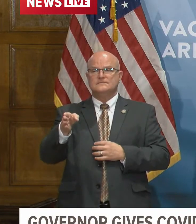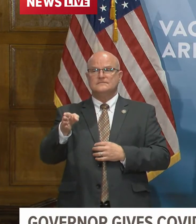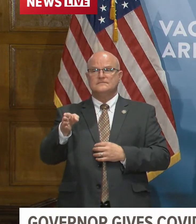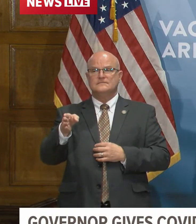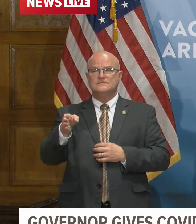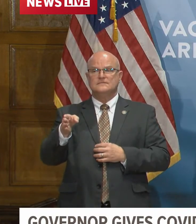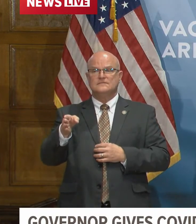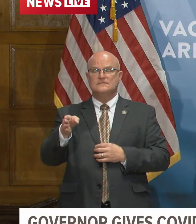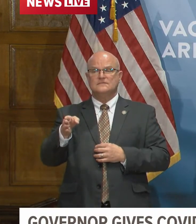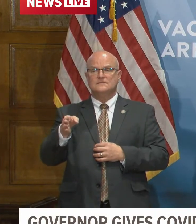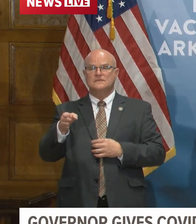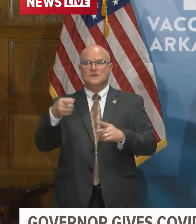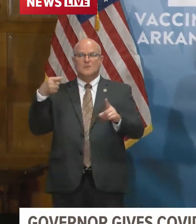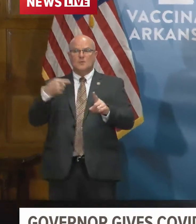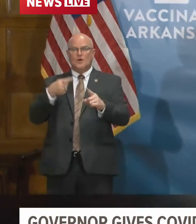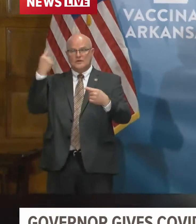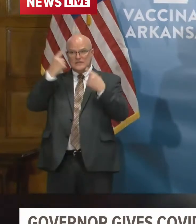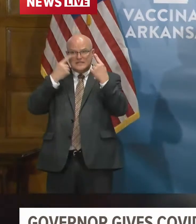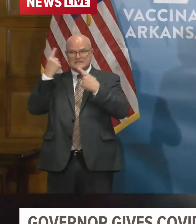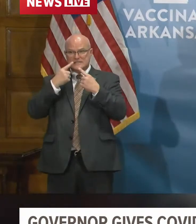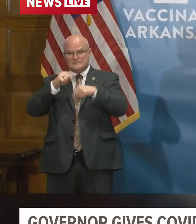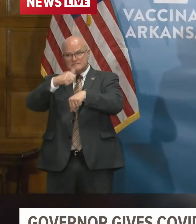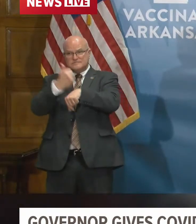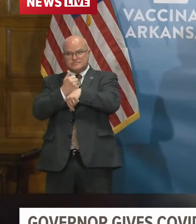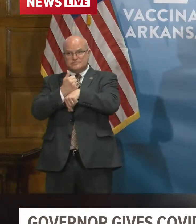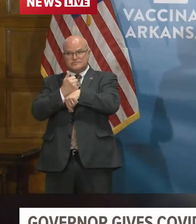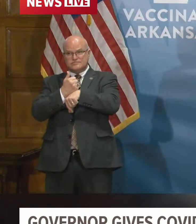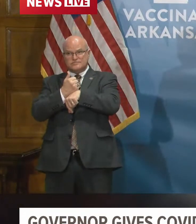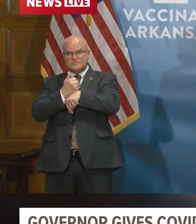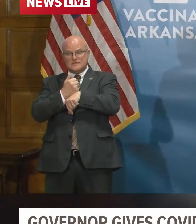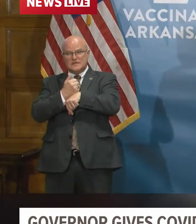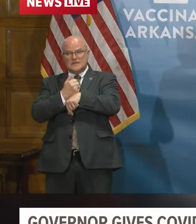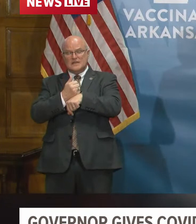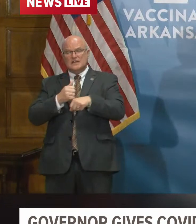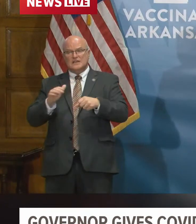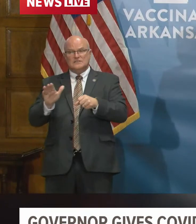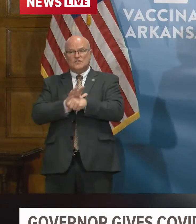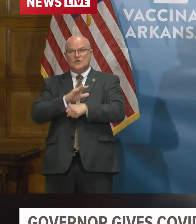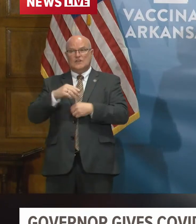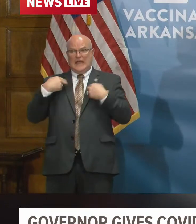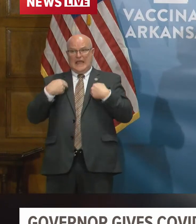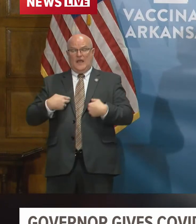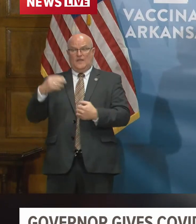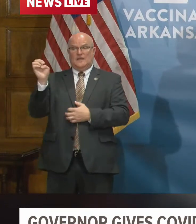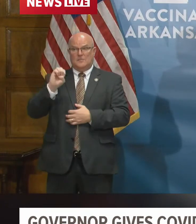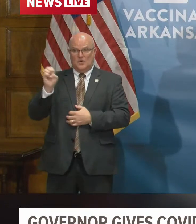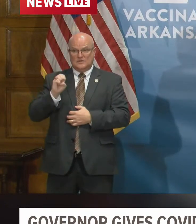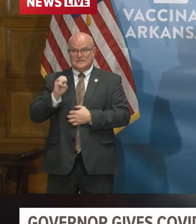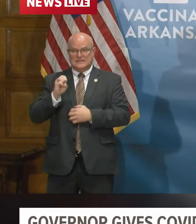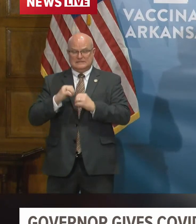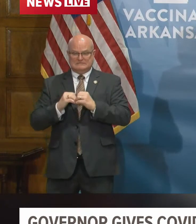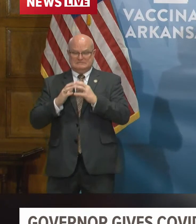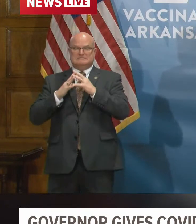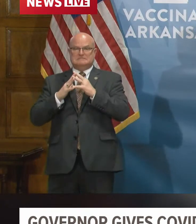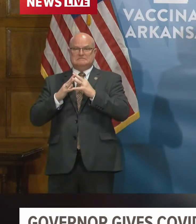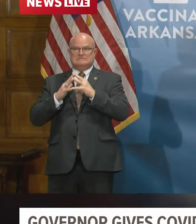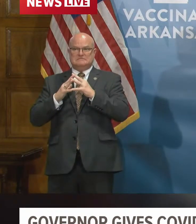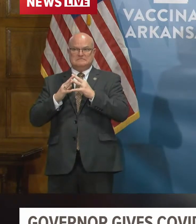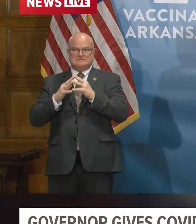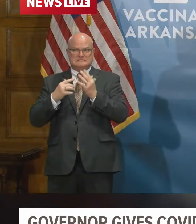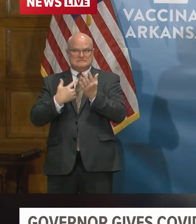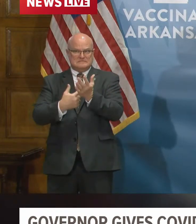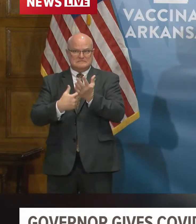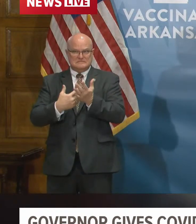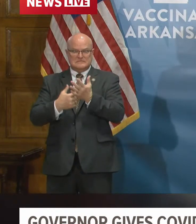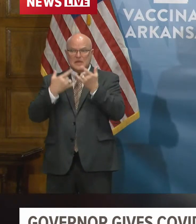Is there a point where you would consider reinstating the public health emergency and implementing some type of mitigation measures